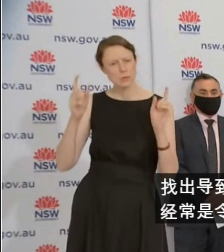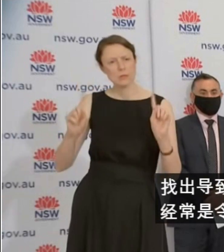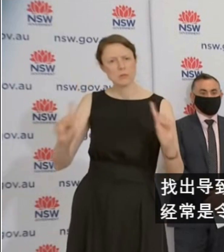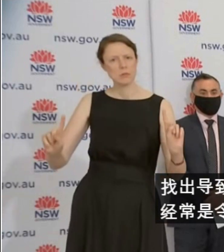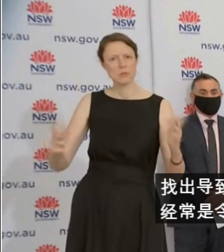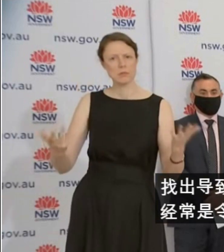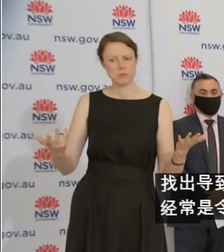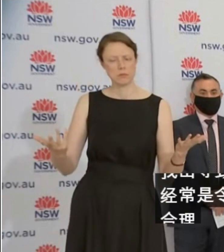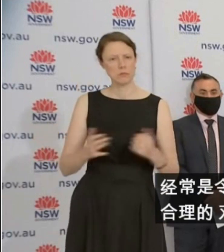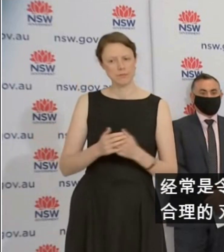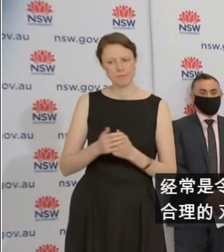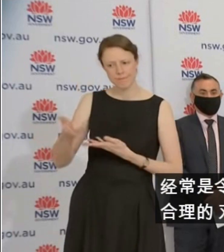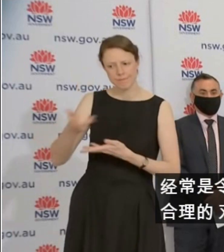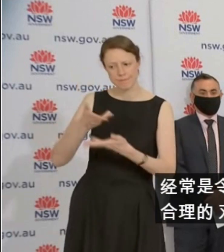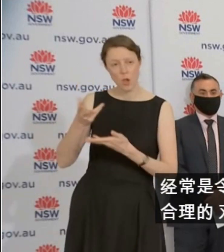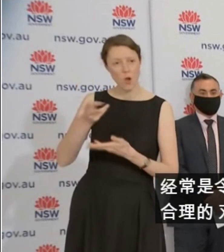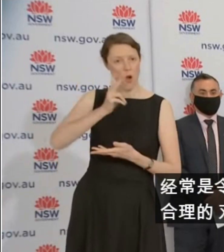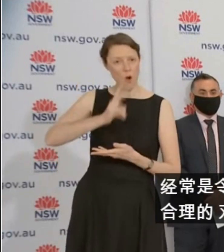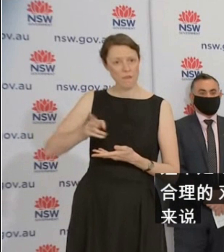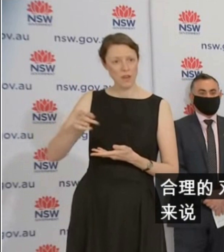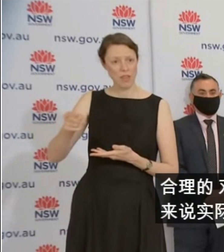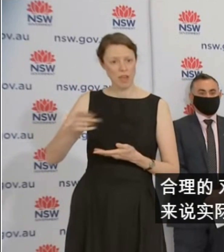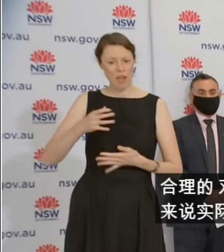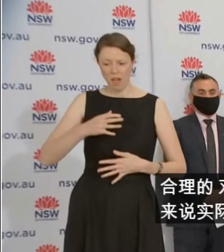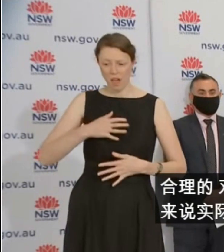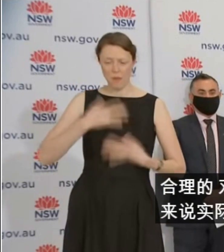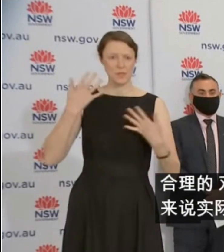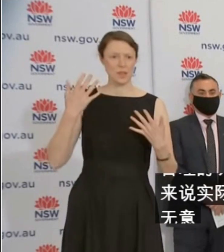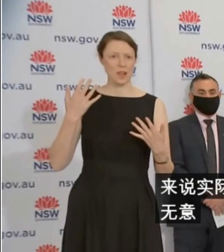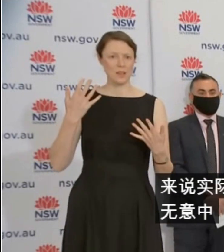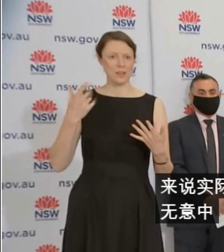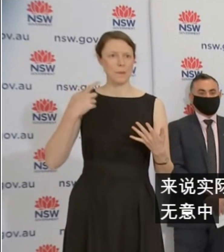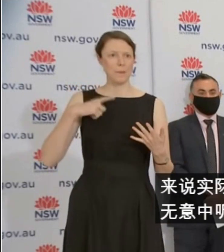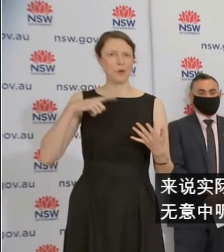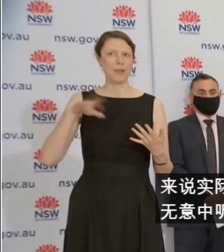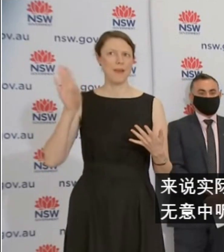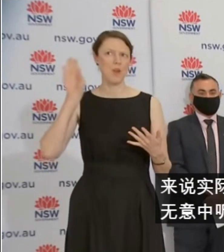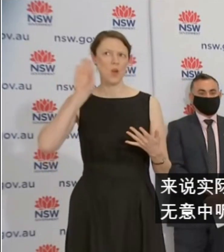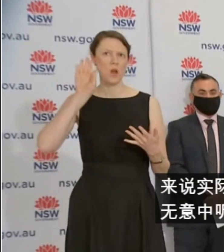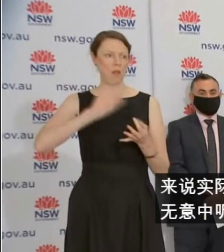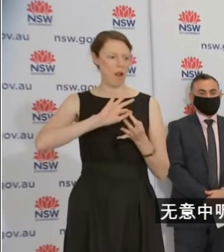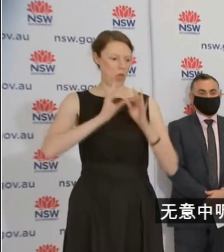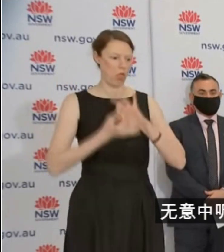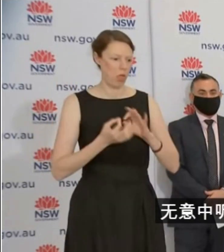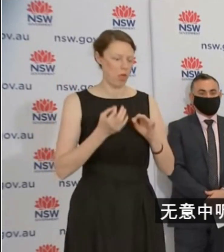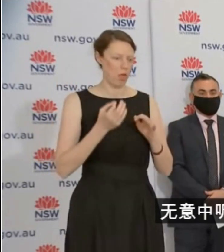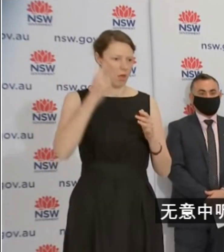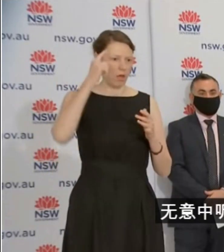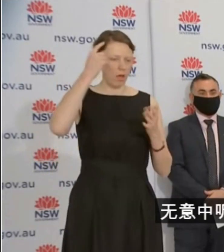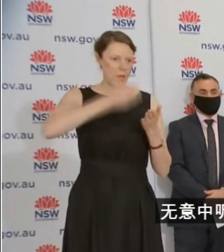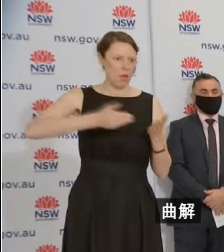the things which are upsetting to our children are actually things that they've overheard, misunderstood or